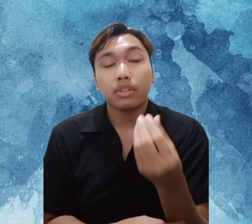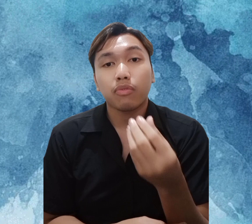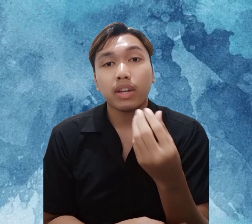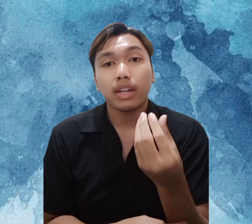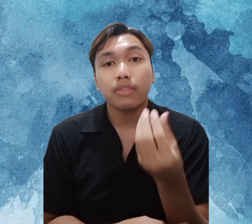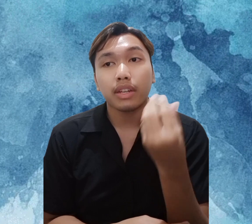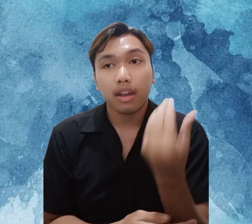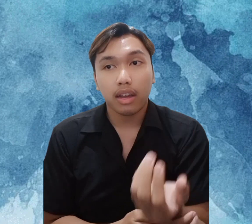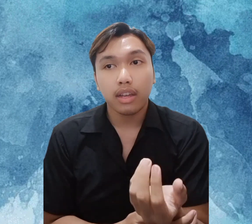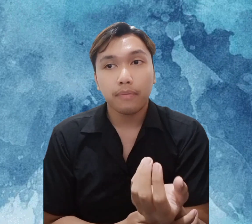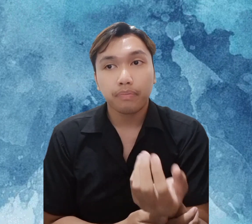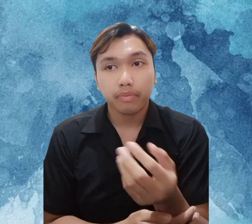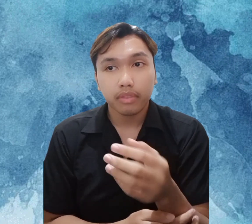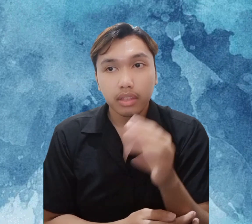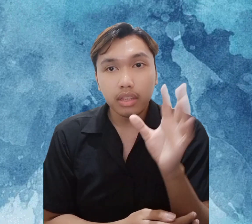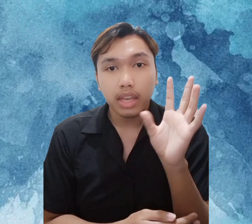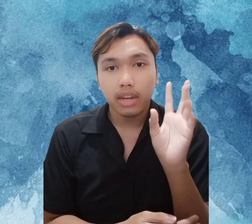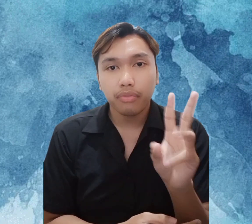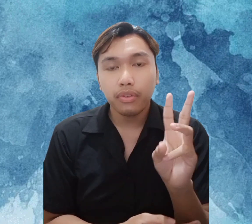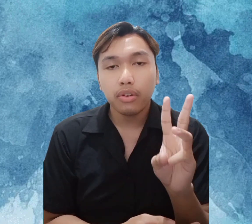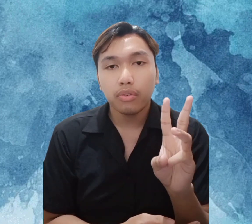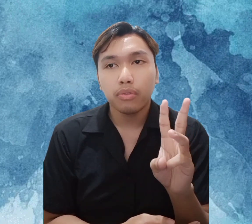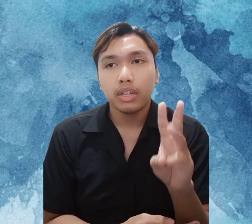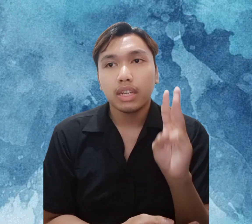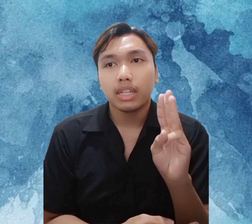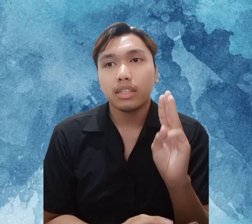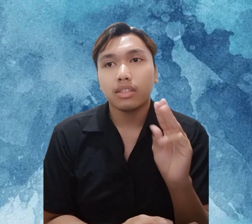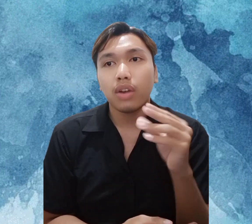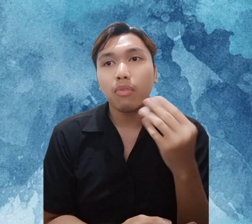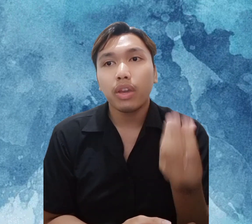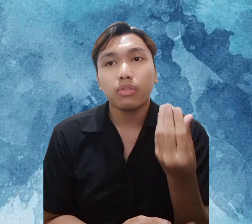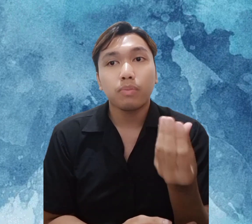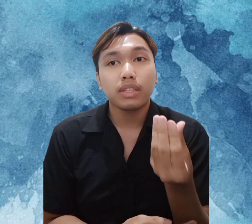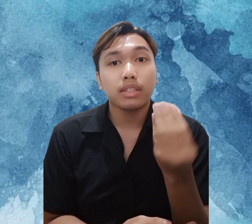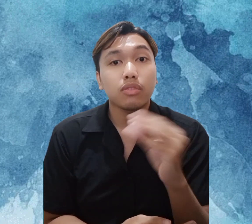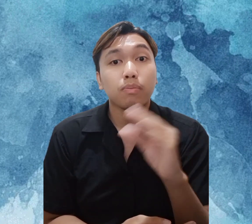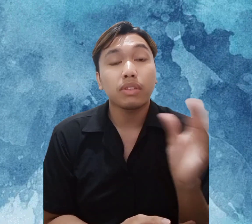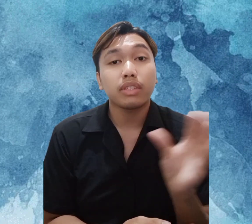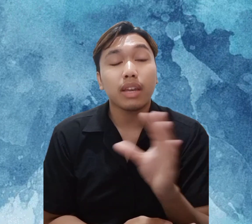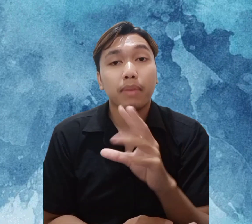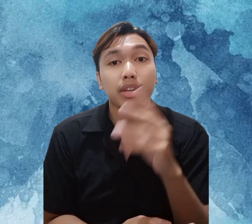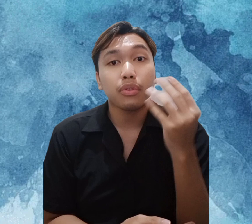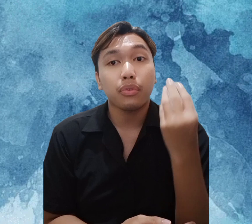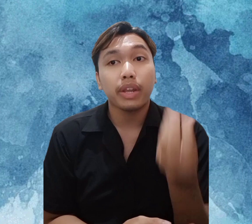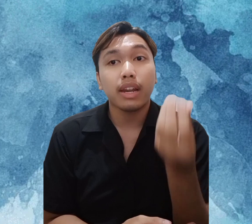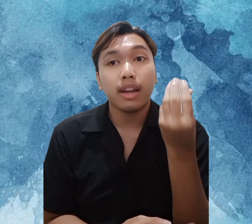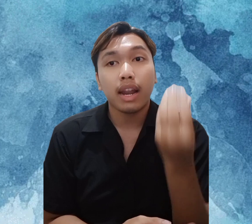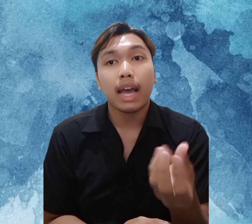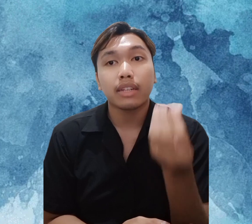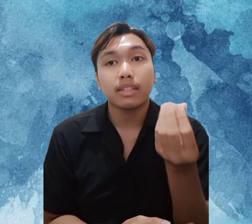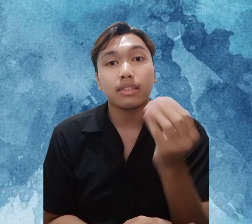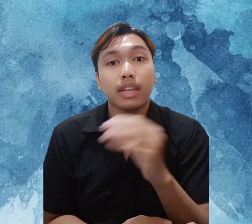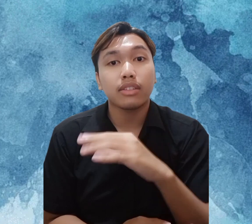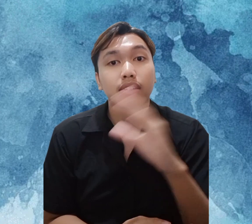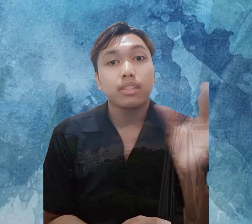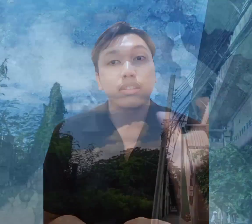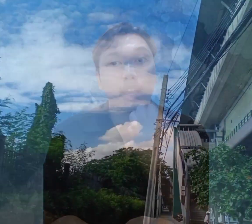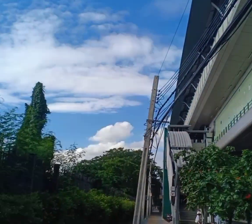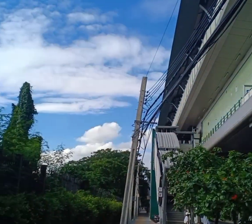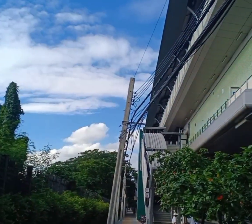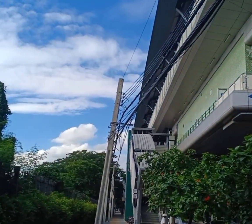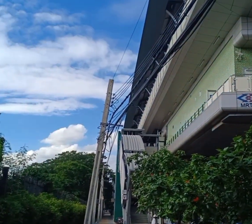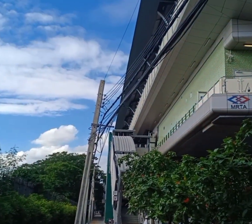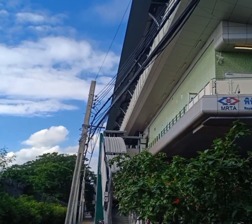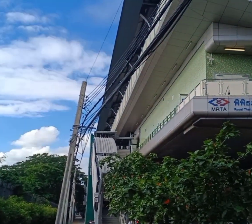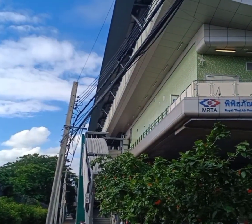about the 100 car and the 4 is to travel to visit the museum in the green light station the sky